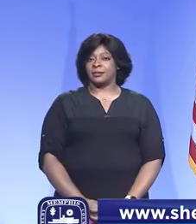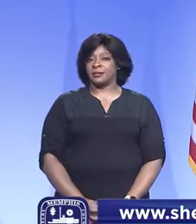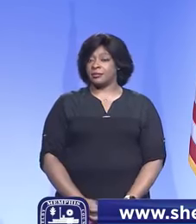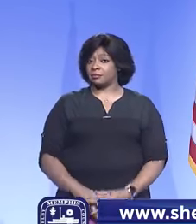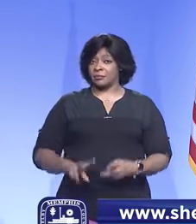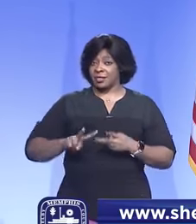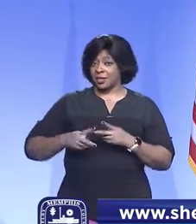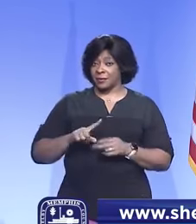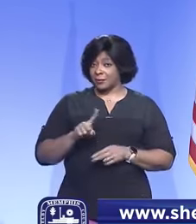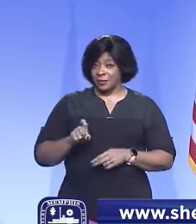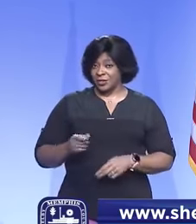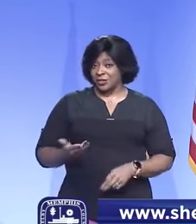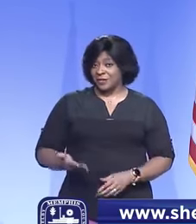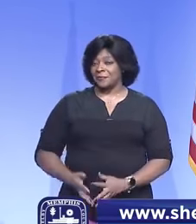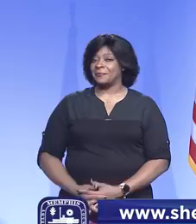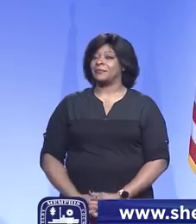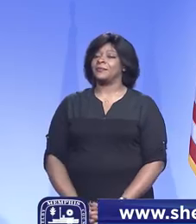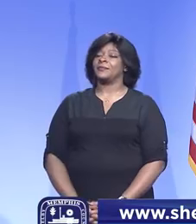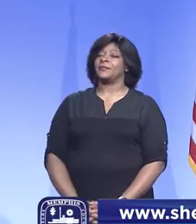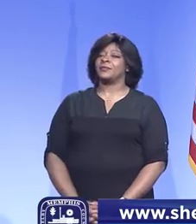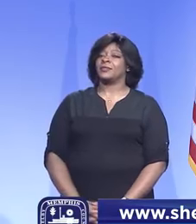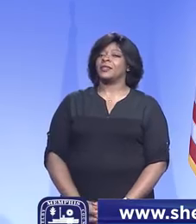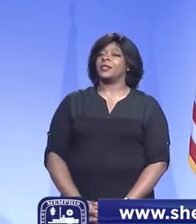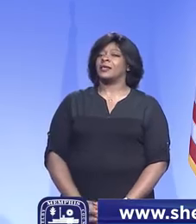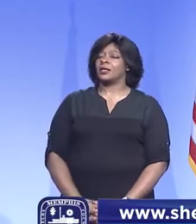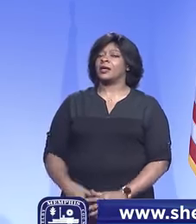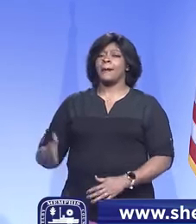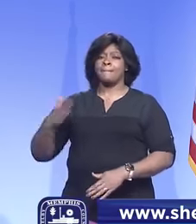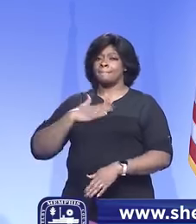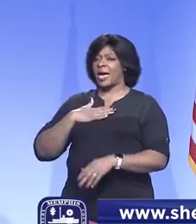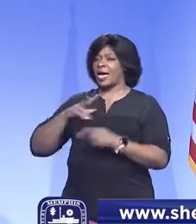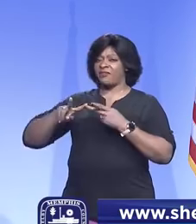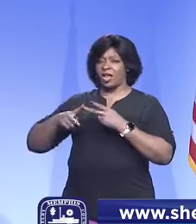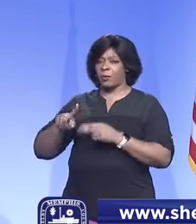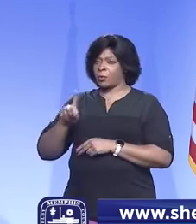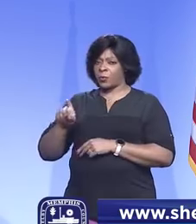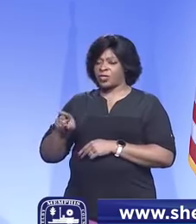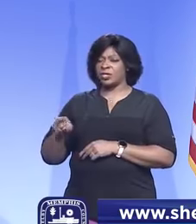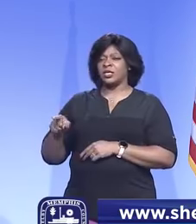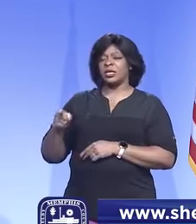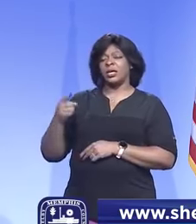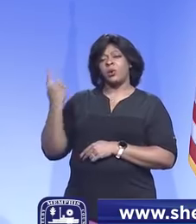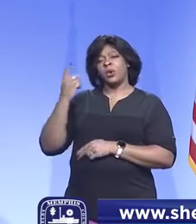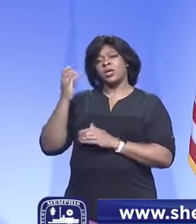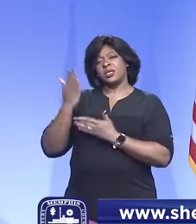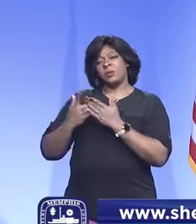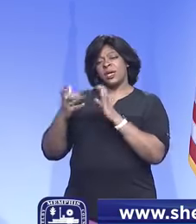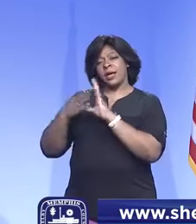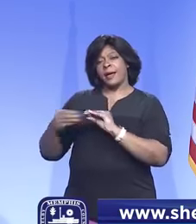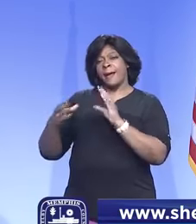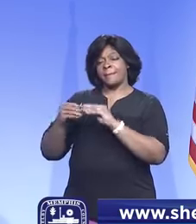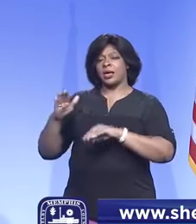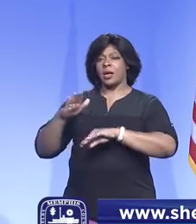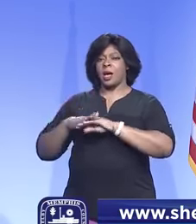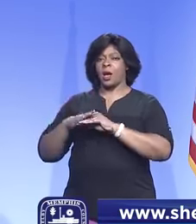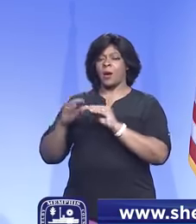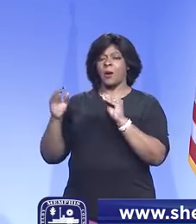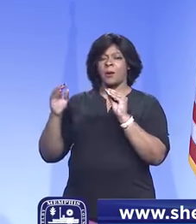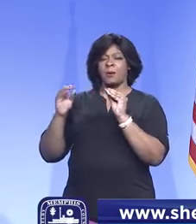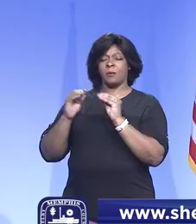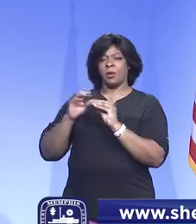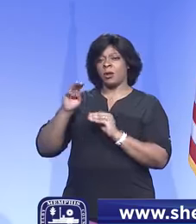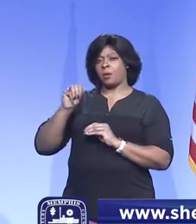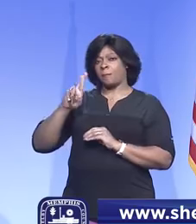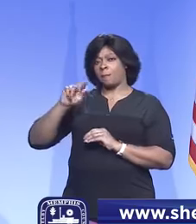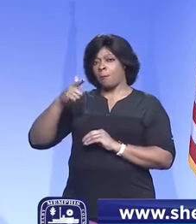You have a follow-up question? My follow-up is, I wonder if someone could comment on morgue space